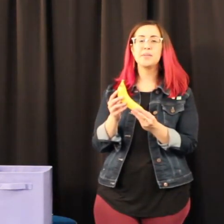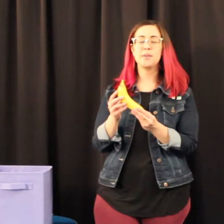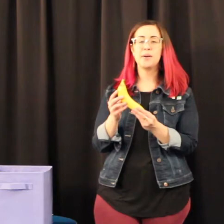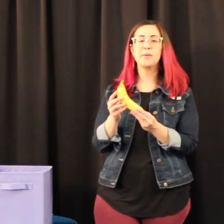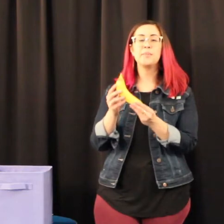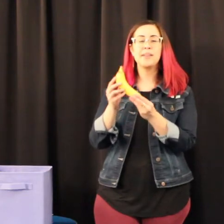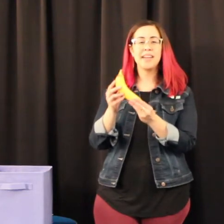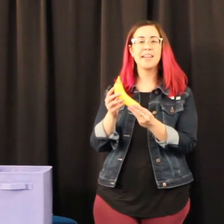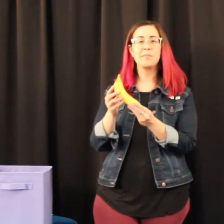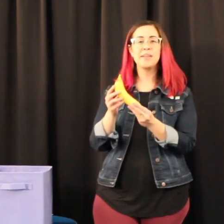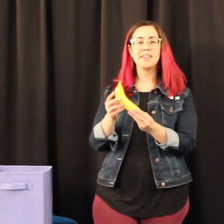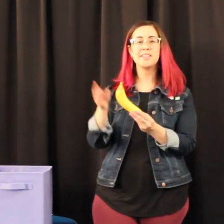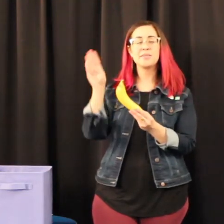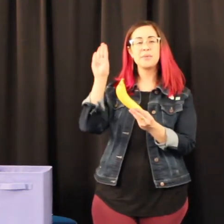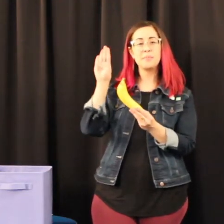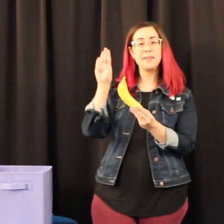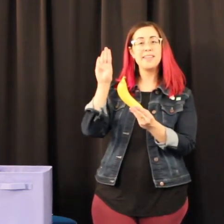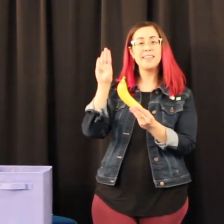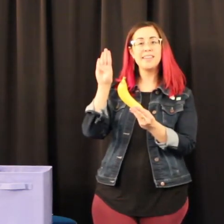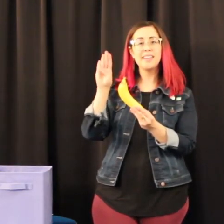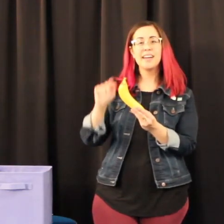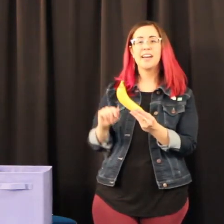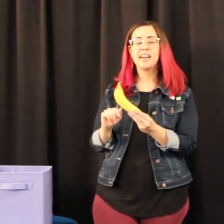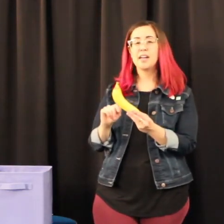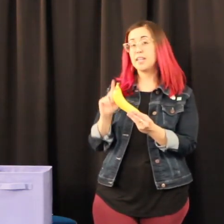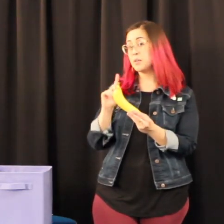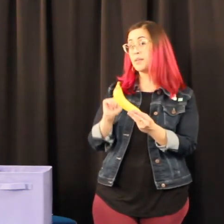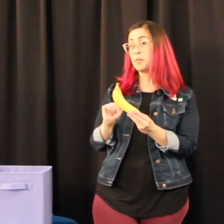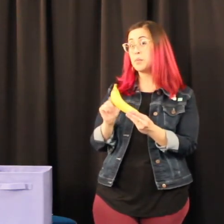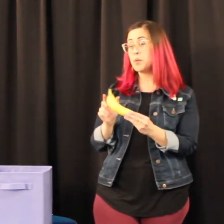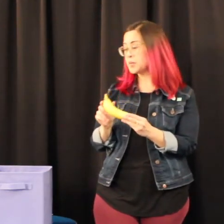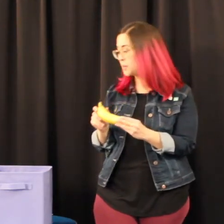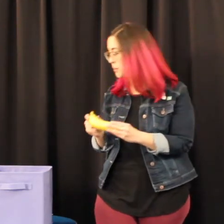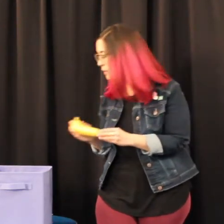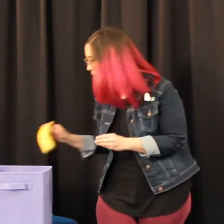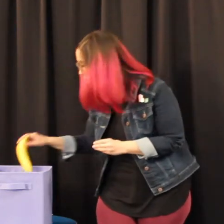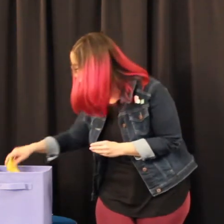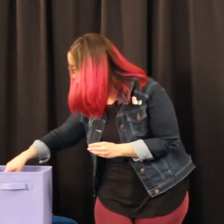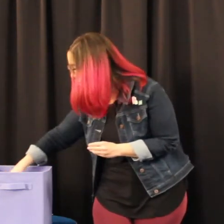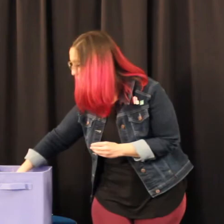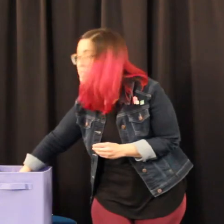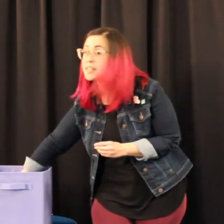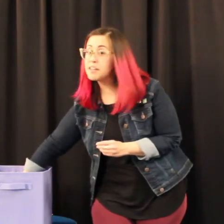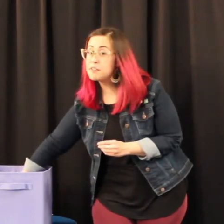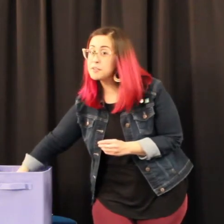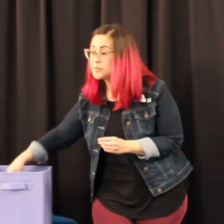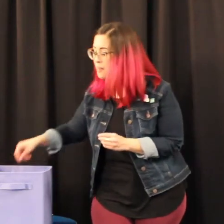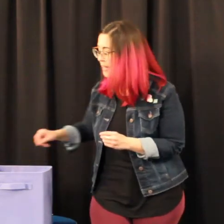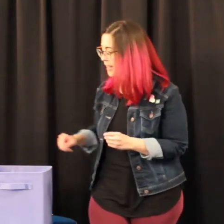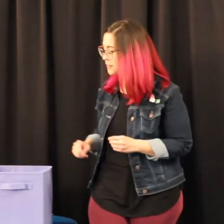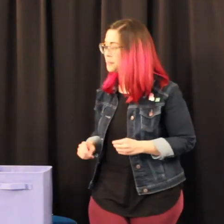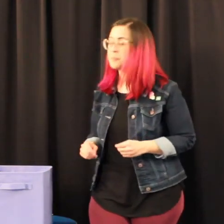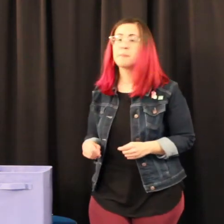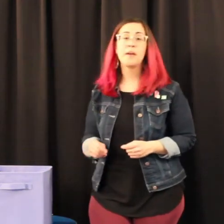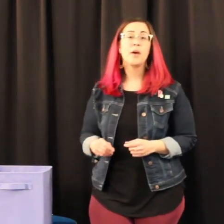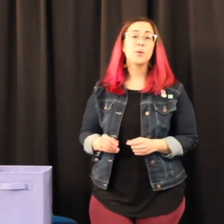so. Banana begins with B. And we got one more too. So we'll sing that first rhyme again.